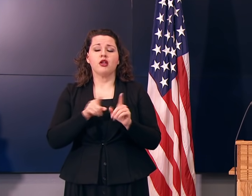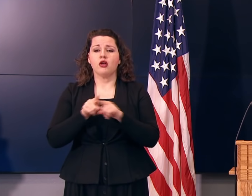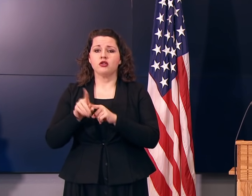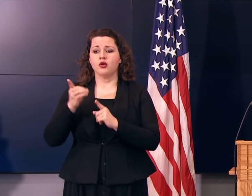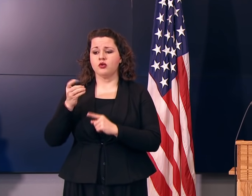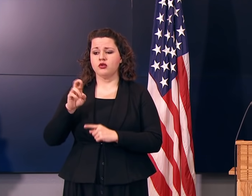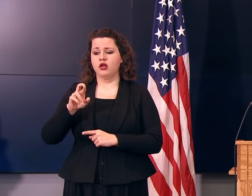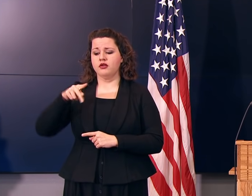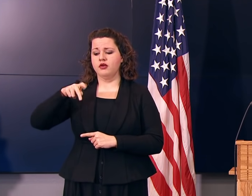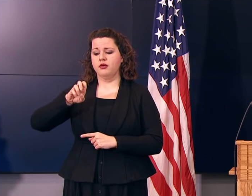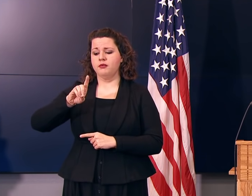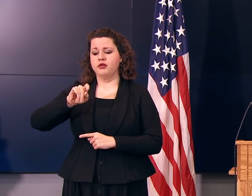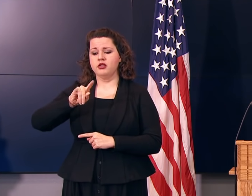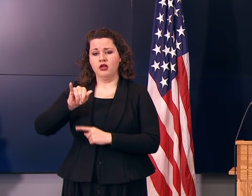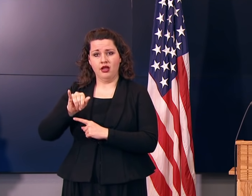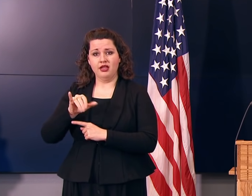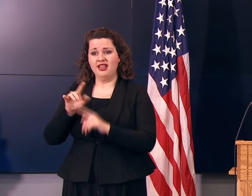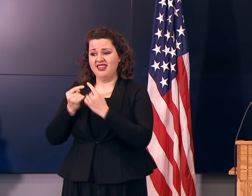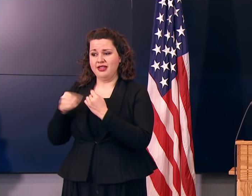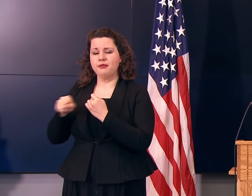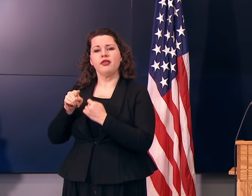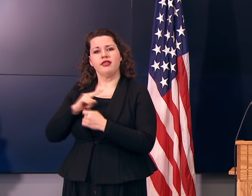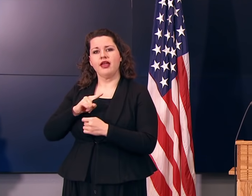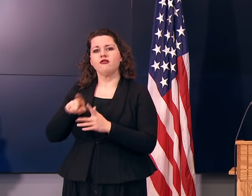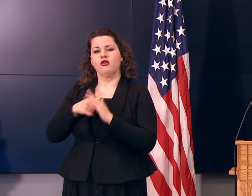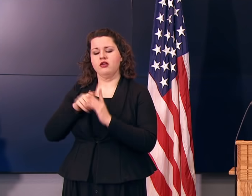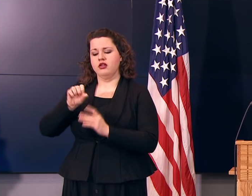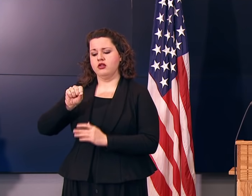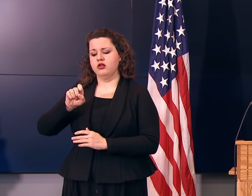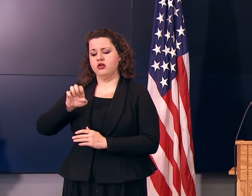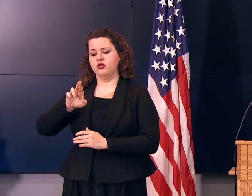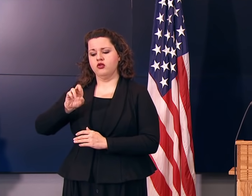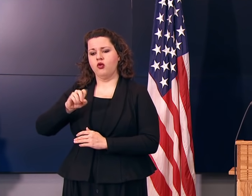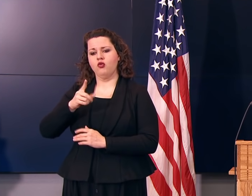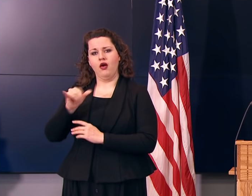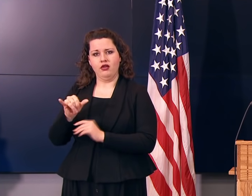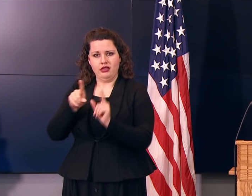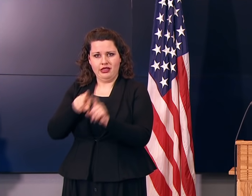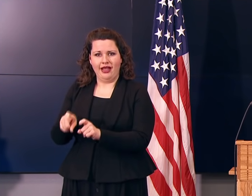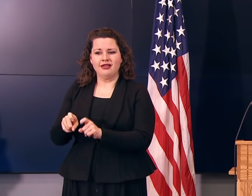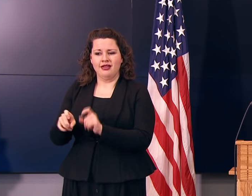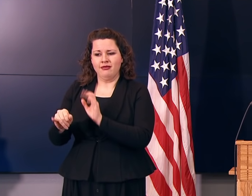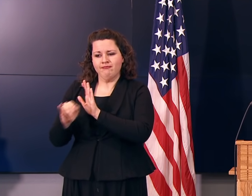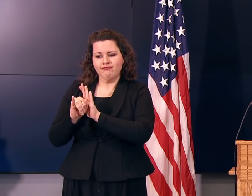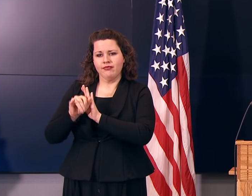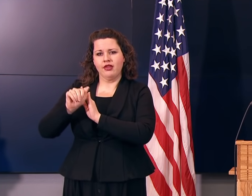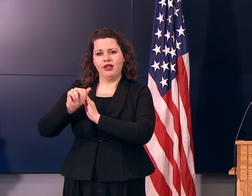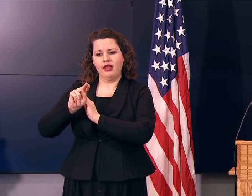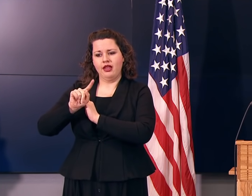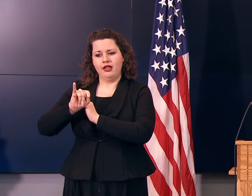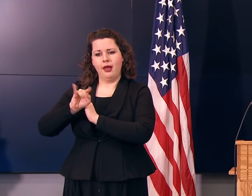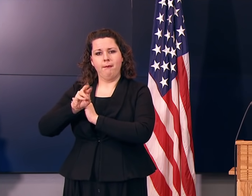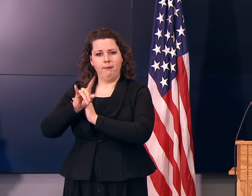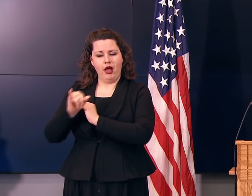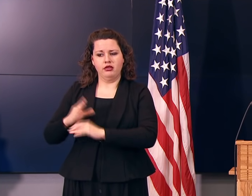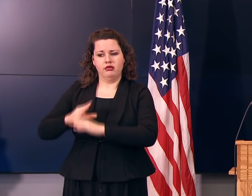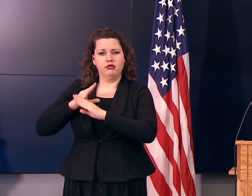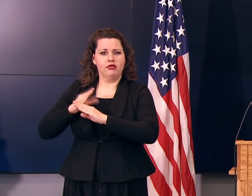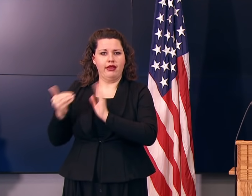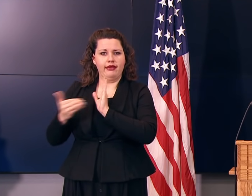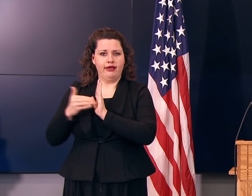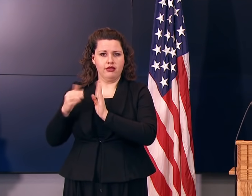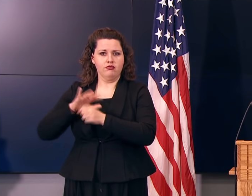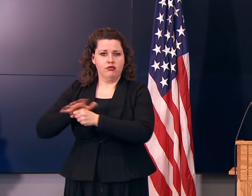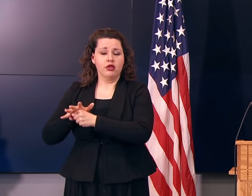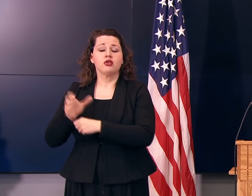Dr. Padati and the team have been doing serology testing also. So that will give us some insight as we move forward